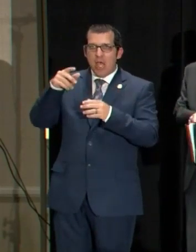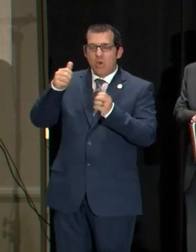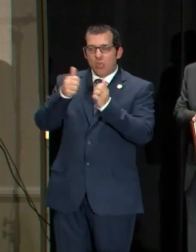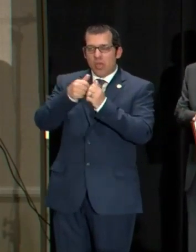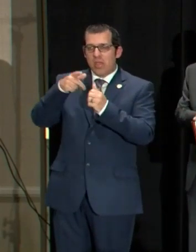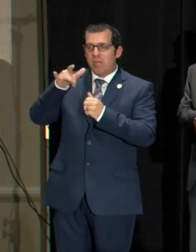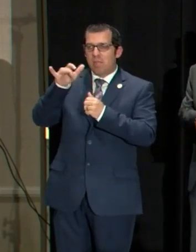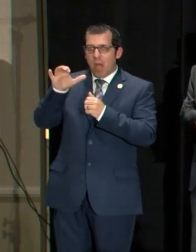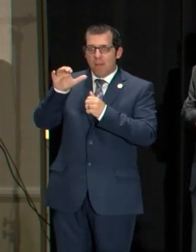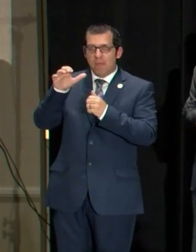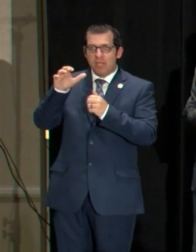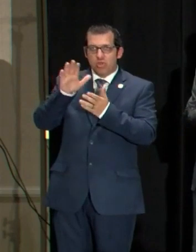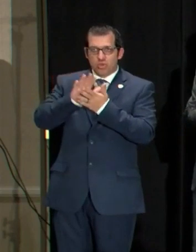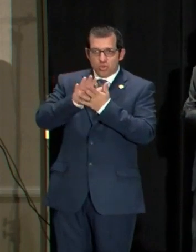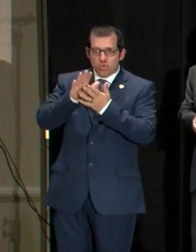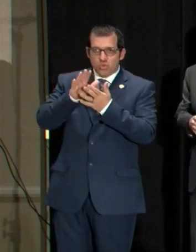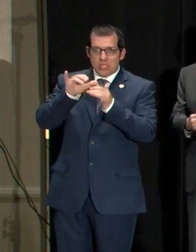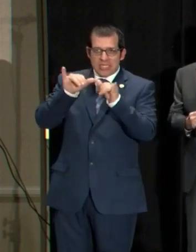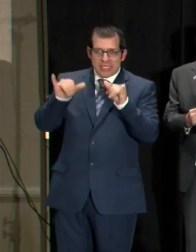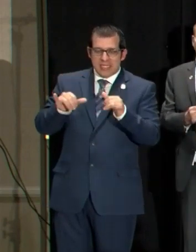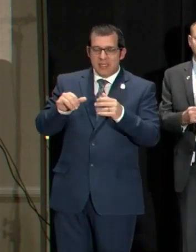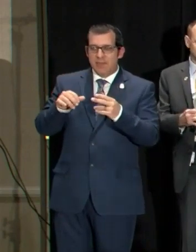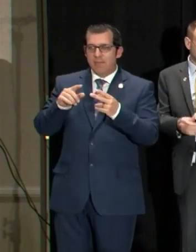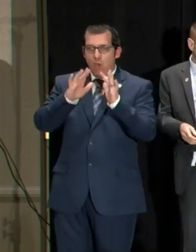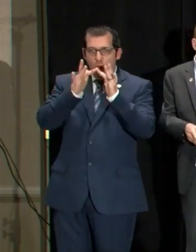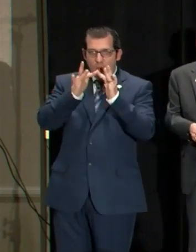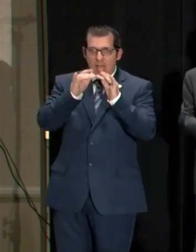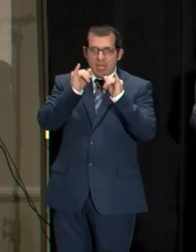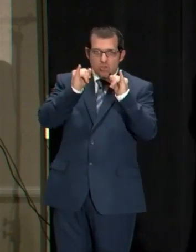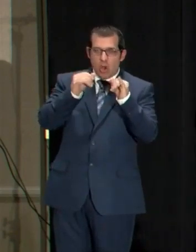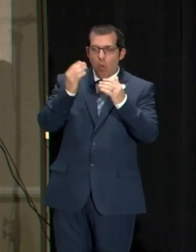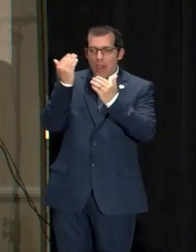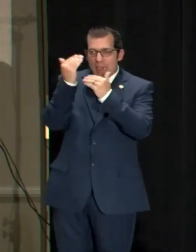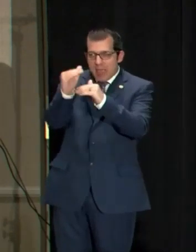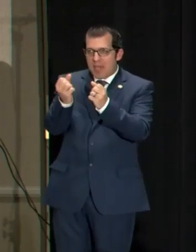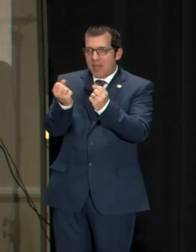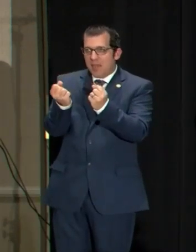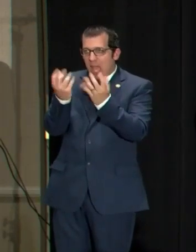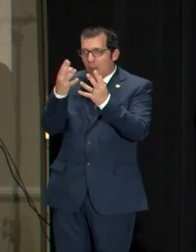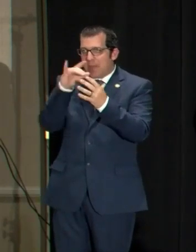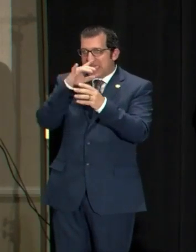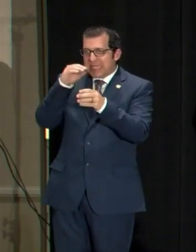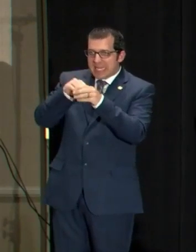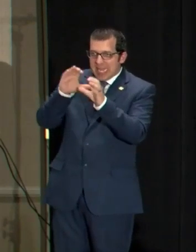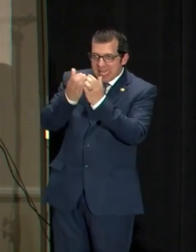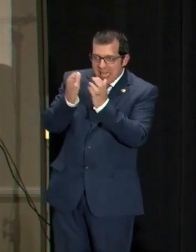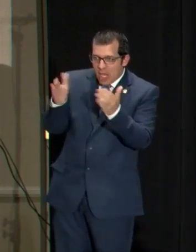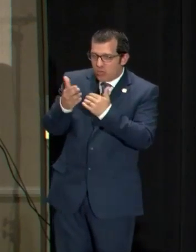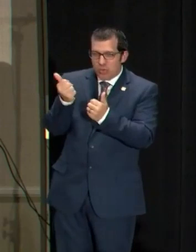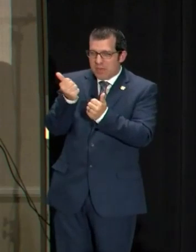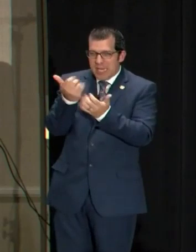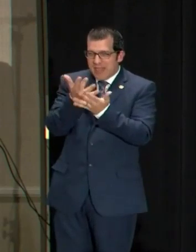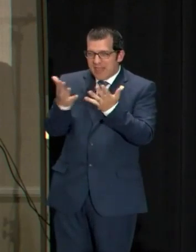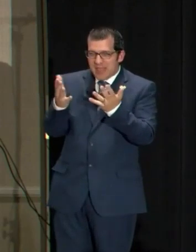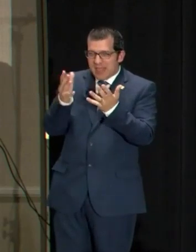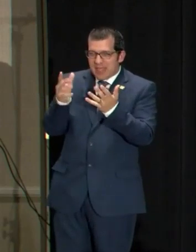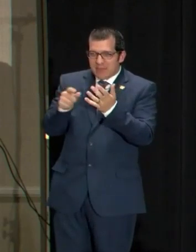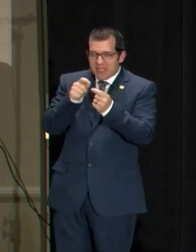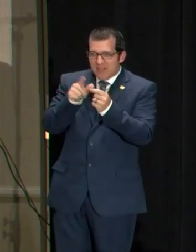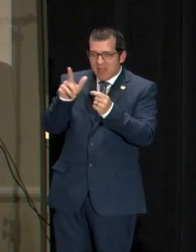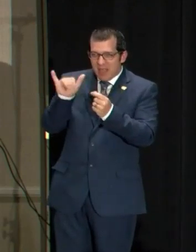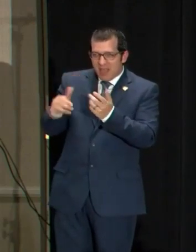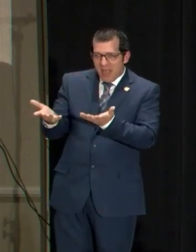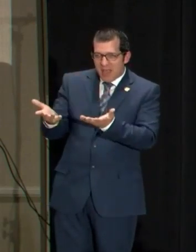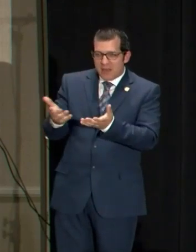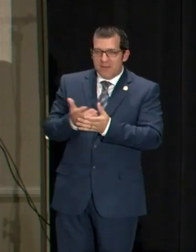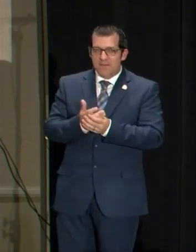fall as far as online instruction or limiting the number of kids that can be in classrooms, anything along those lines?